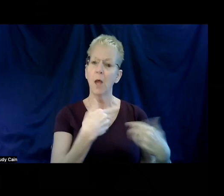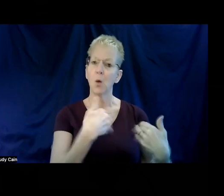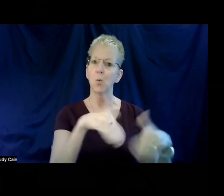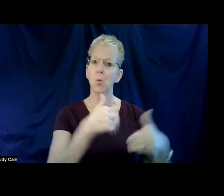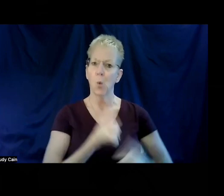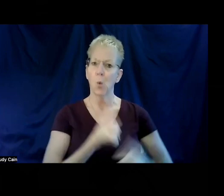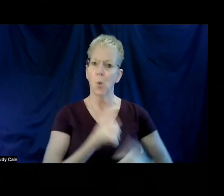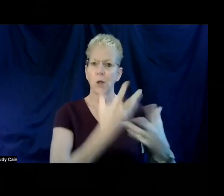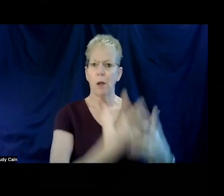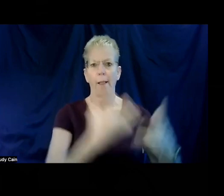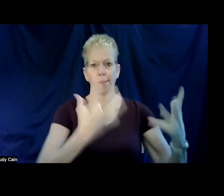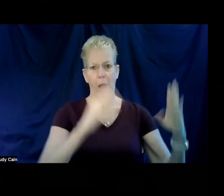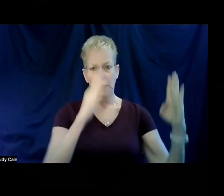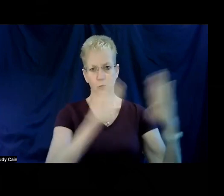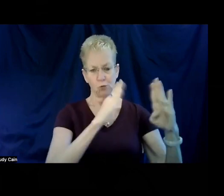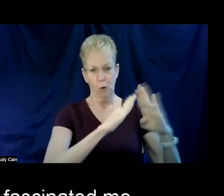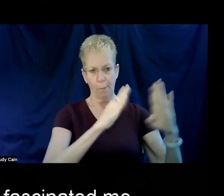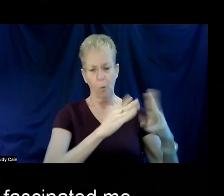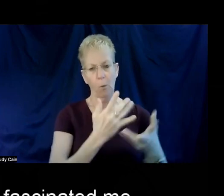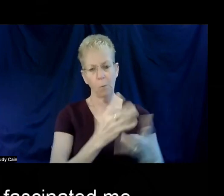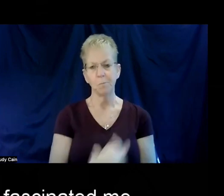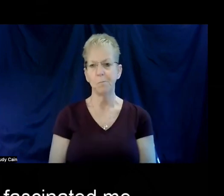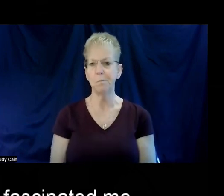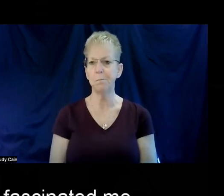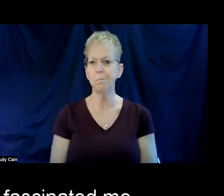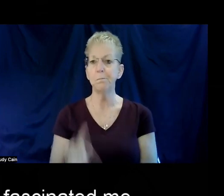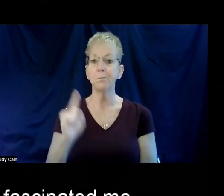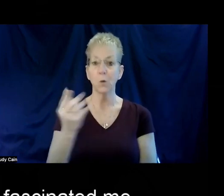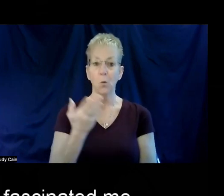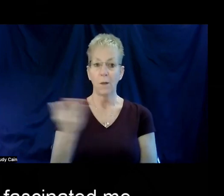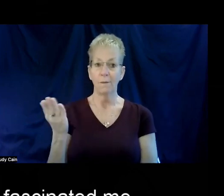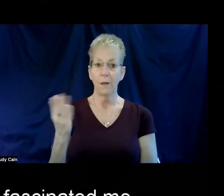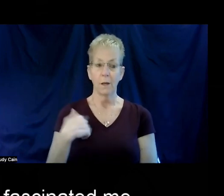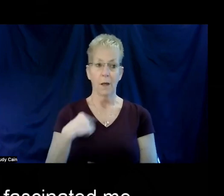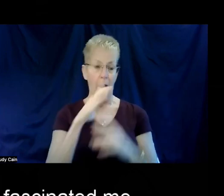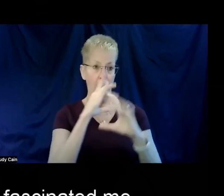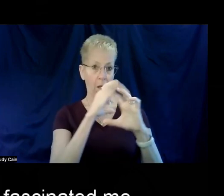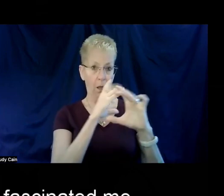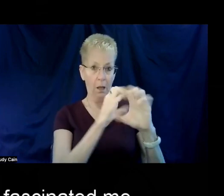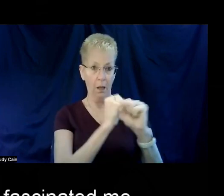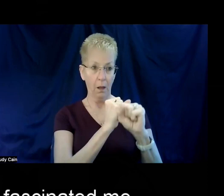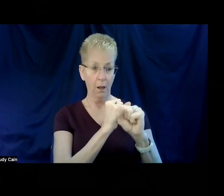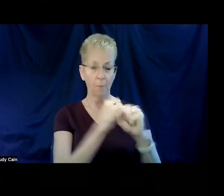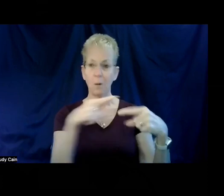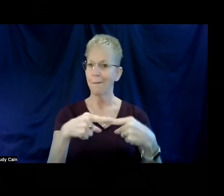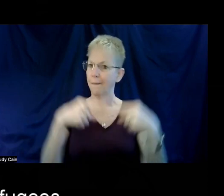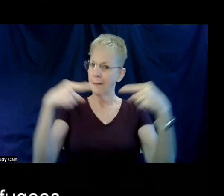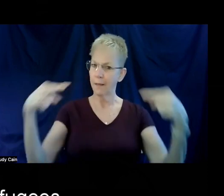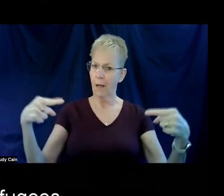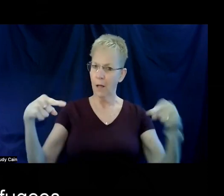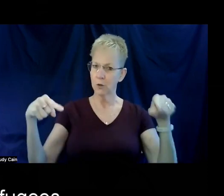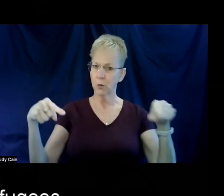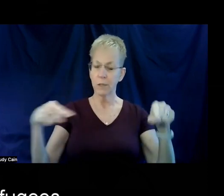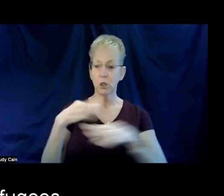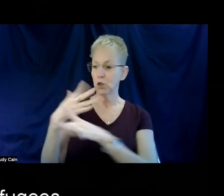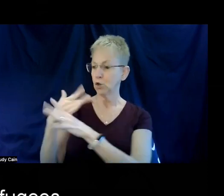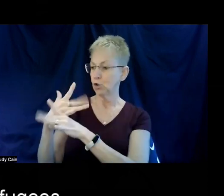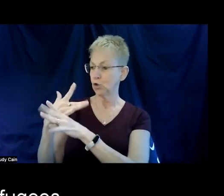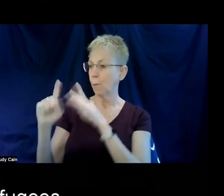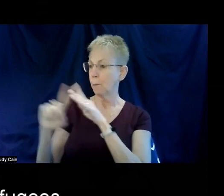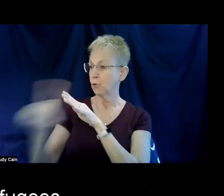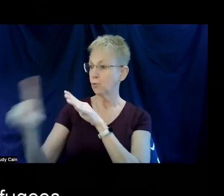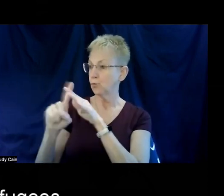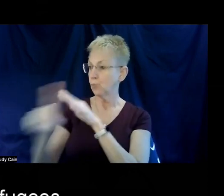nevertheless. So one of the things that fascinated me was the contrast between the German refugees